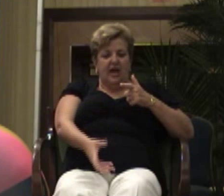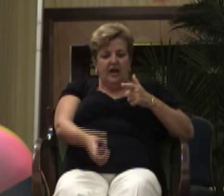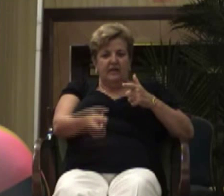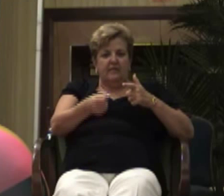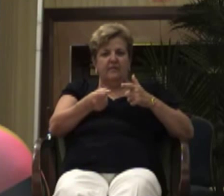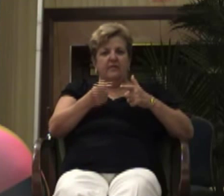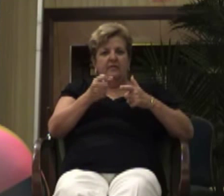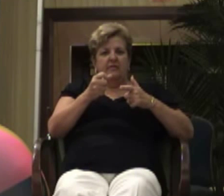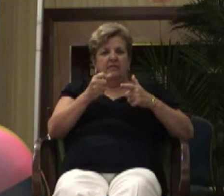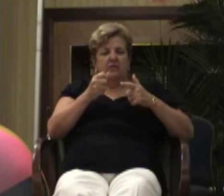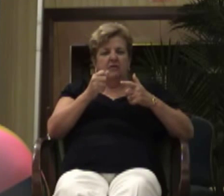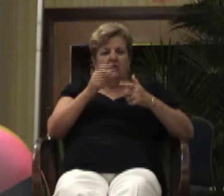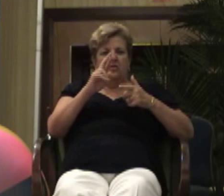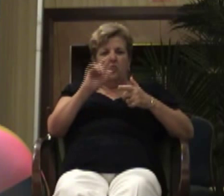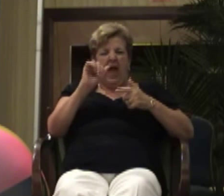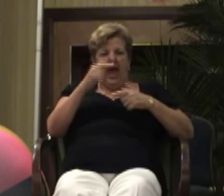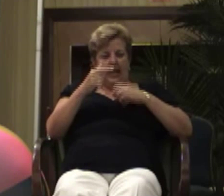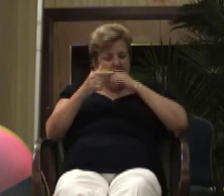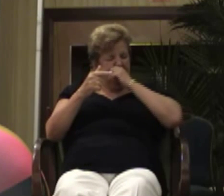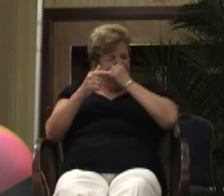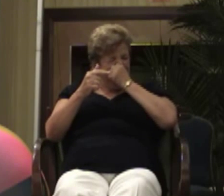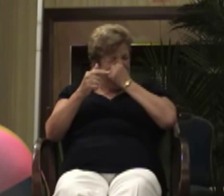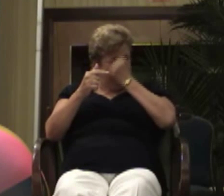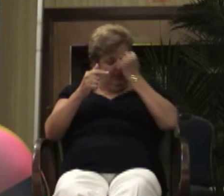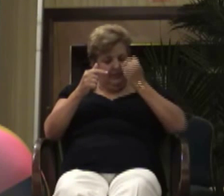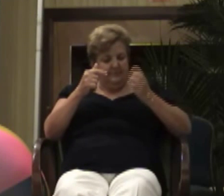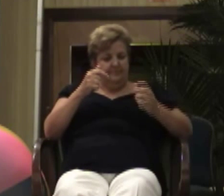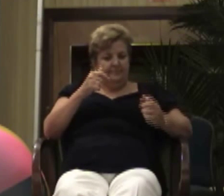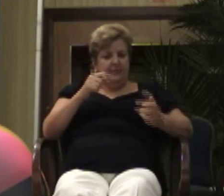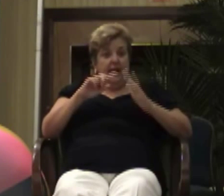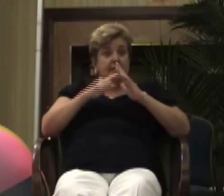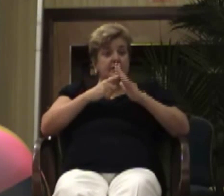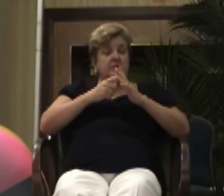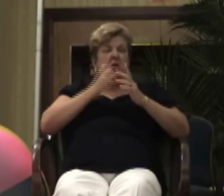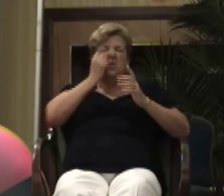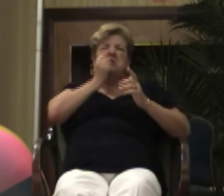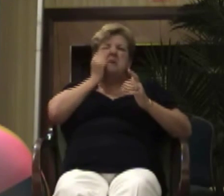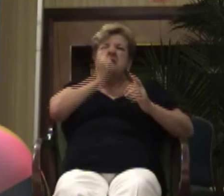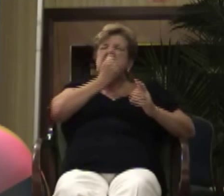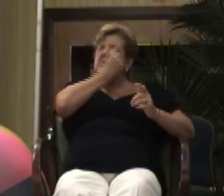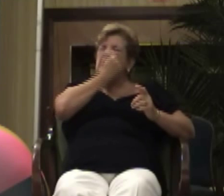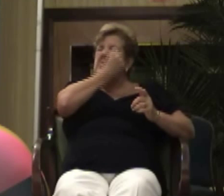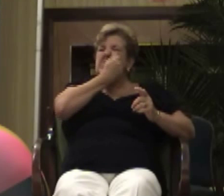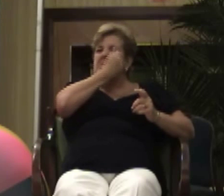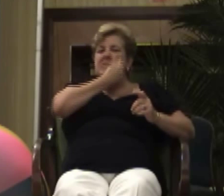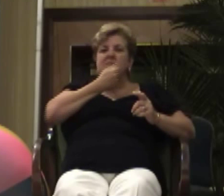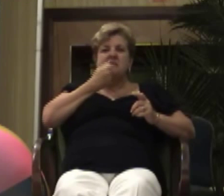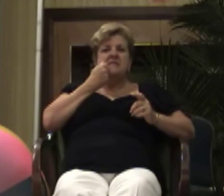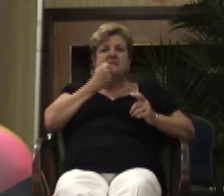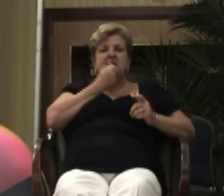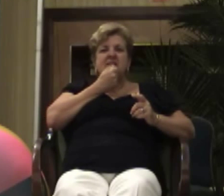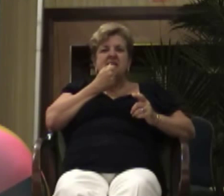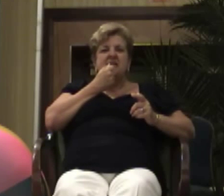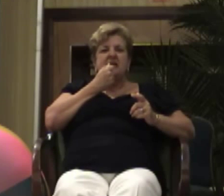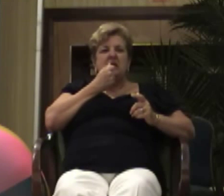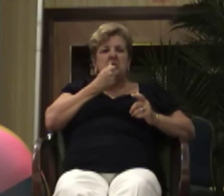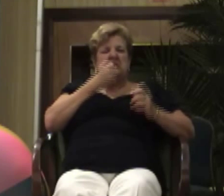bottom of that pan or tub. And she started washing my face with it. It was cold and it smelled bad. And